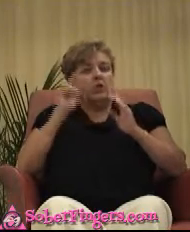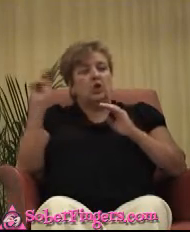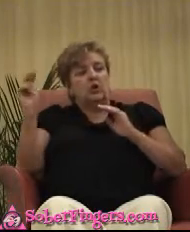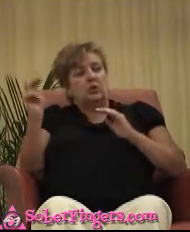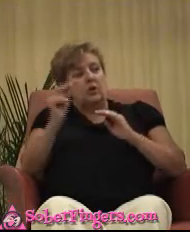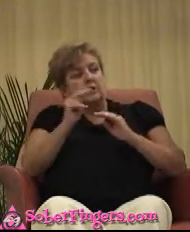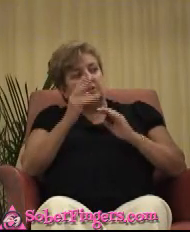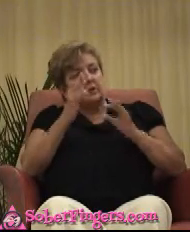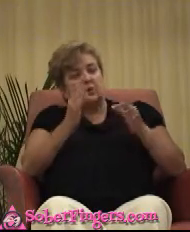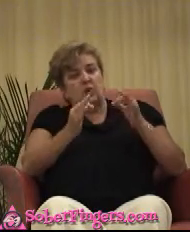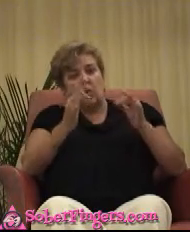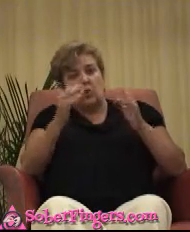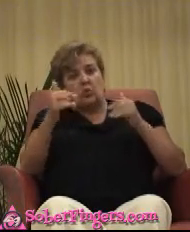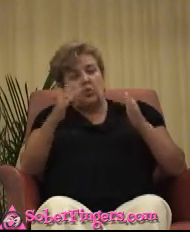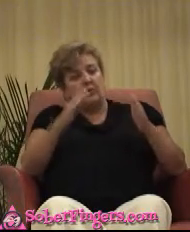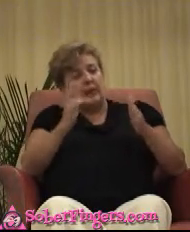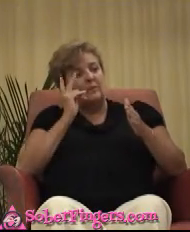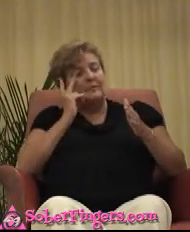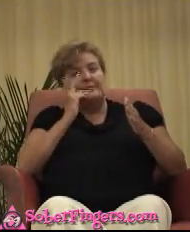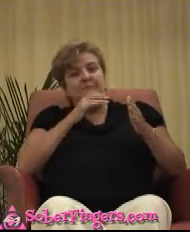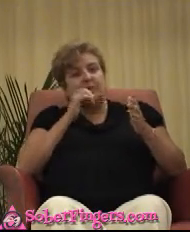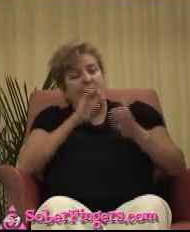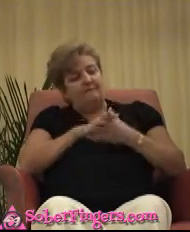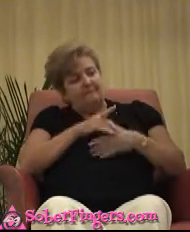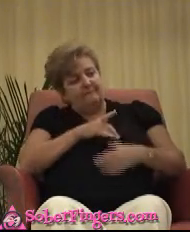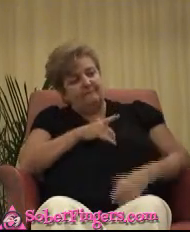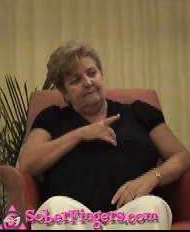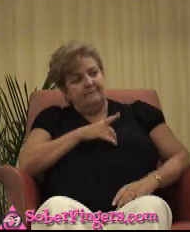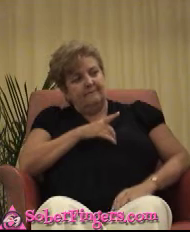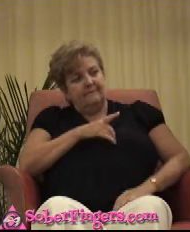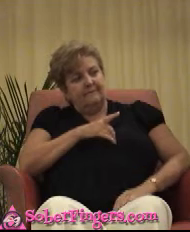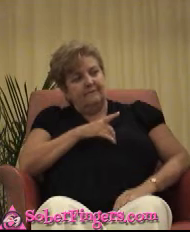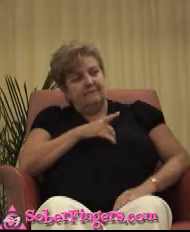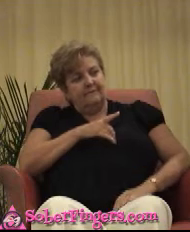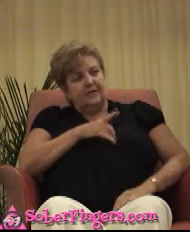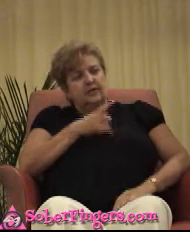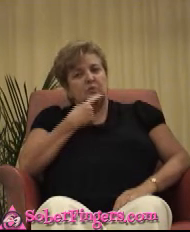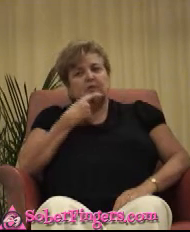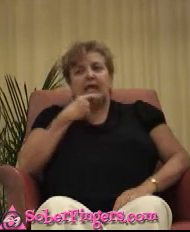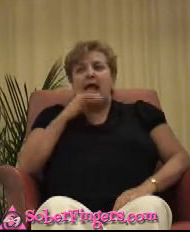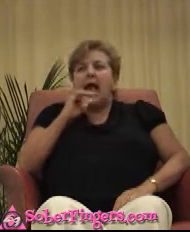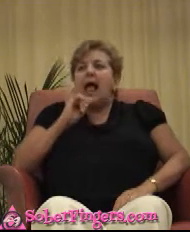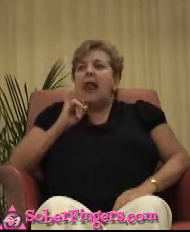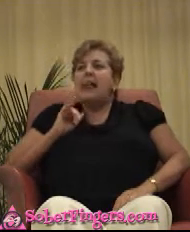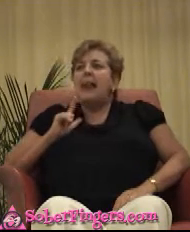You know, I was with Barbara. She would mouth the words, "I love you." Knowing